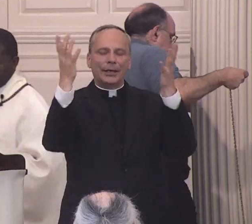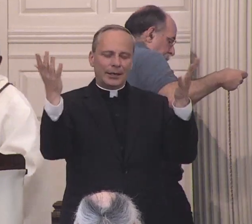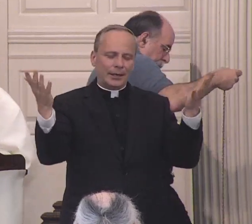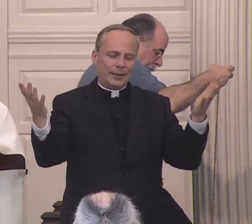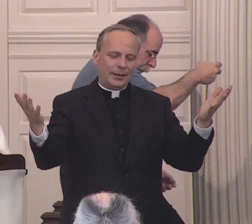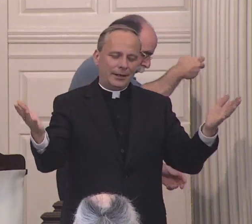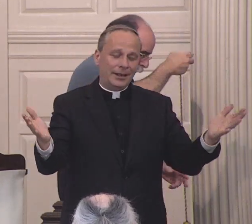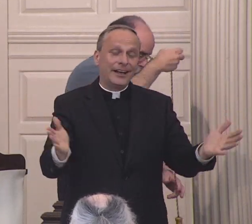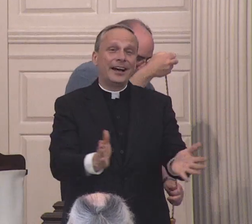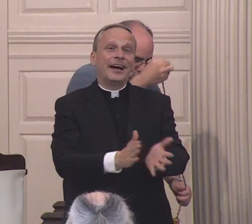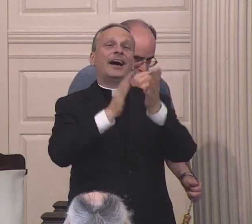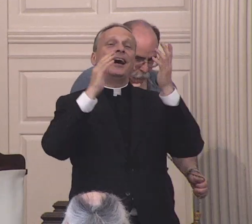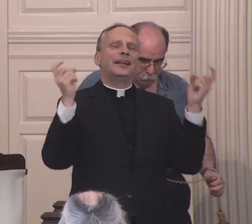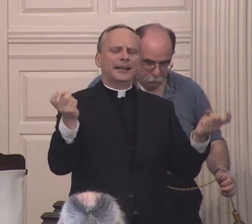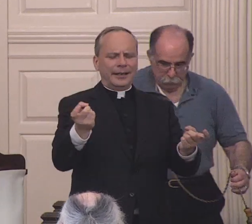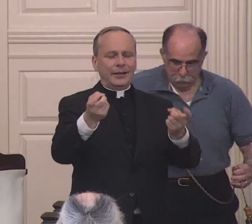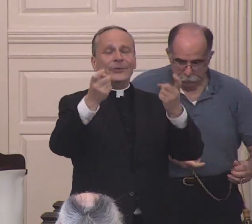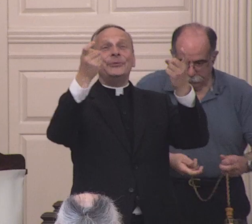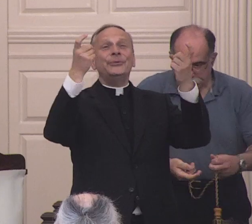Alleluia,